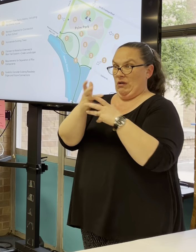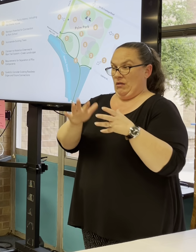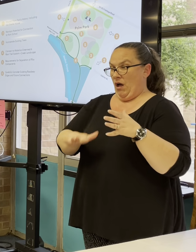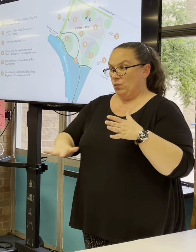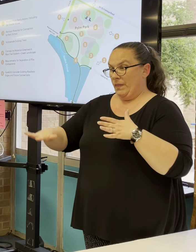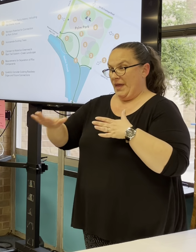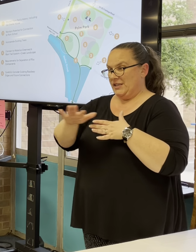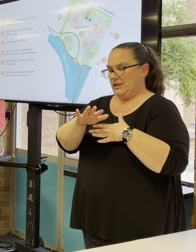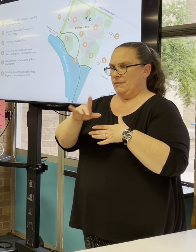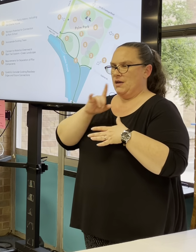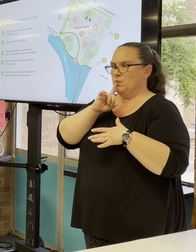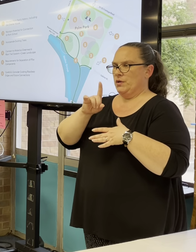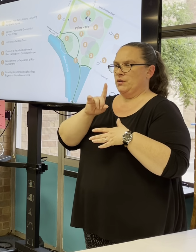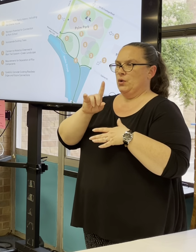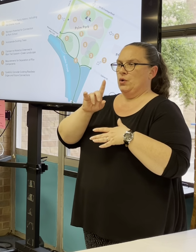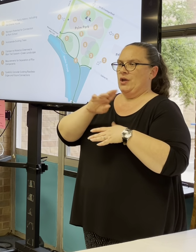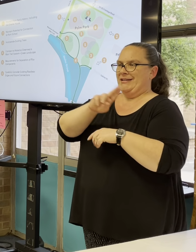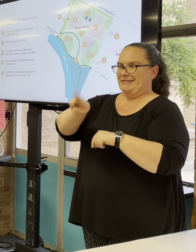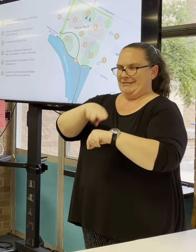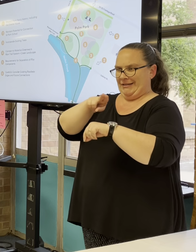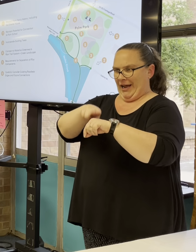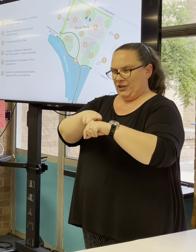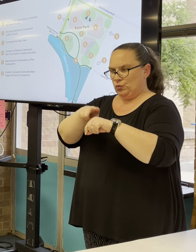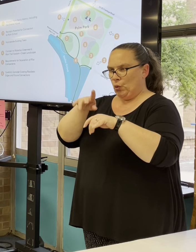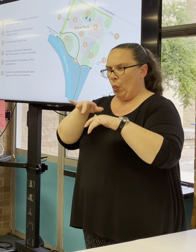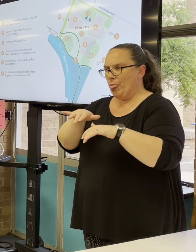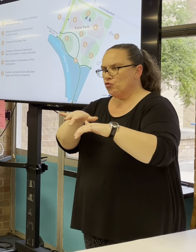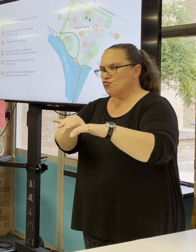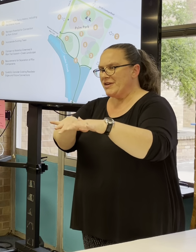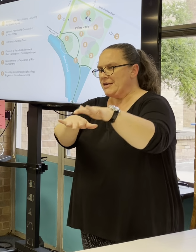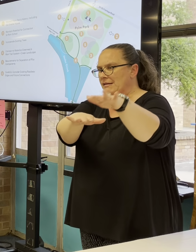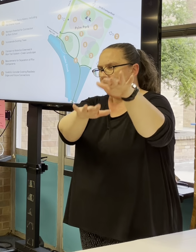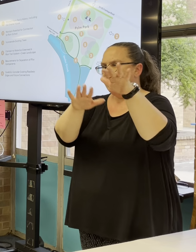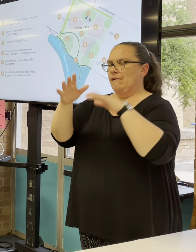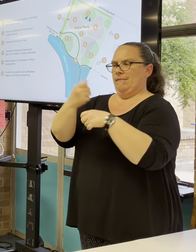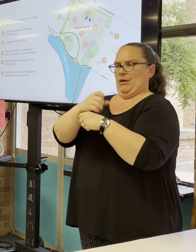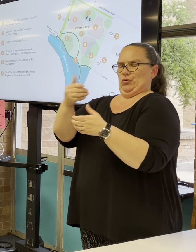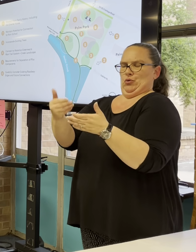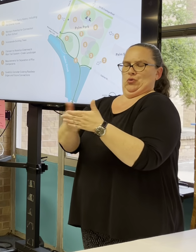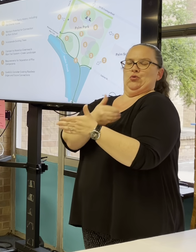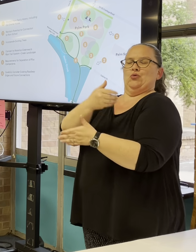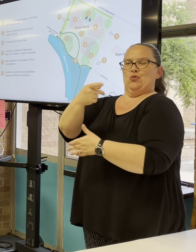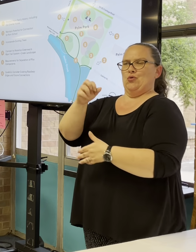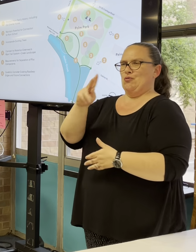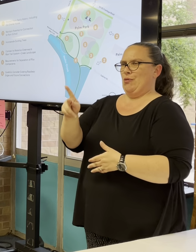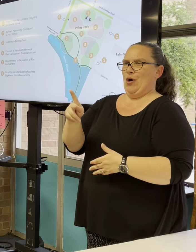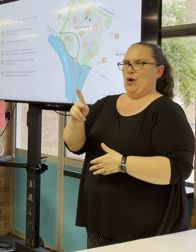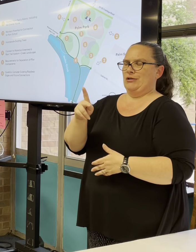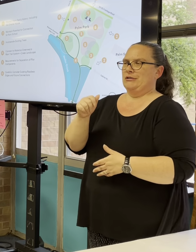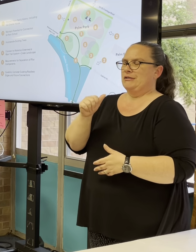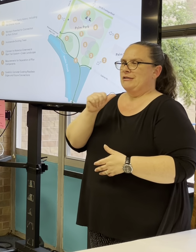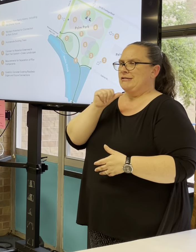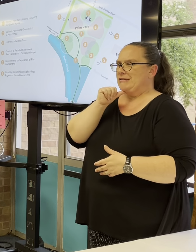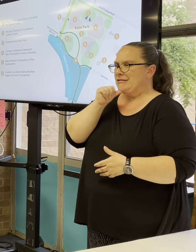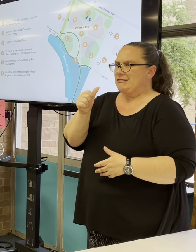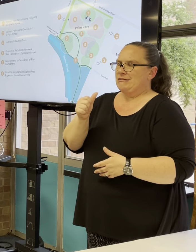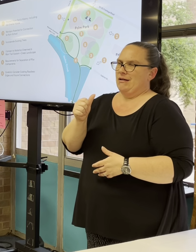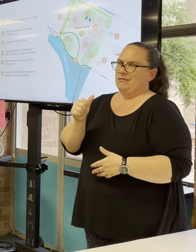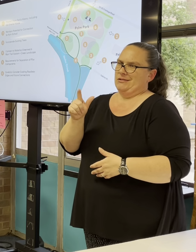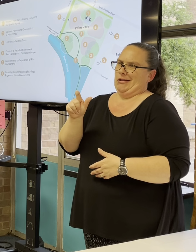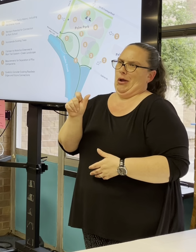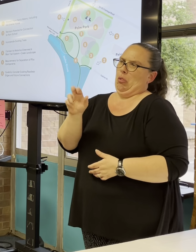spirit of renaturalizing the creek, that can kind of make a new kind of park. It's not just a lawn with some things in it and a